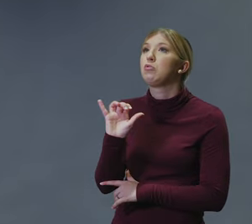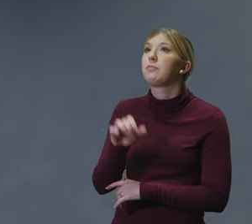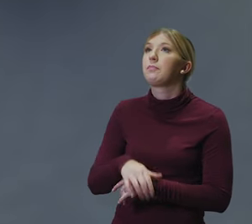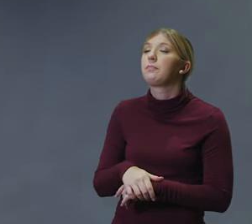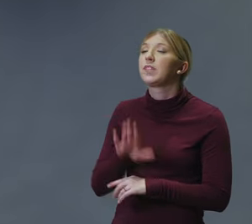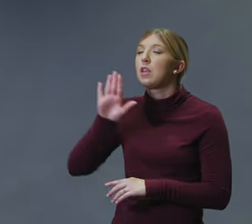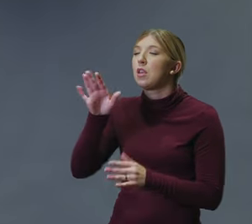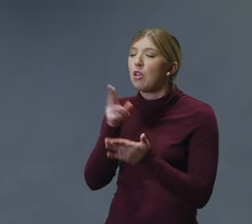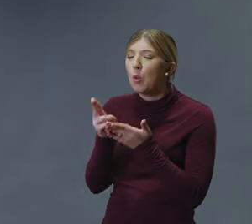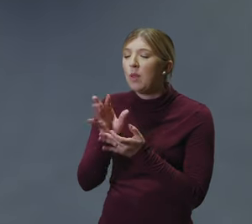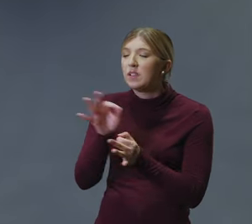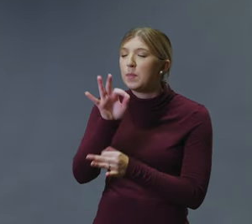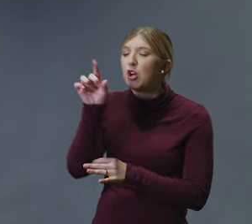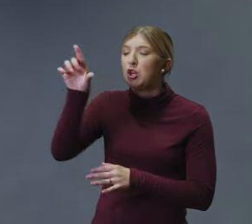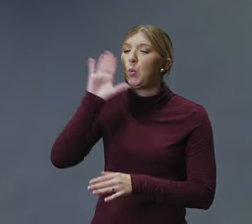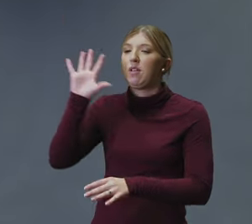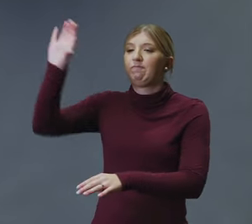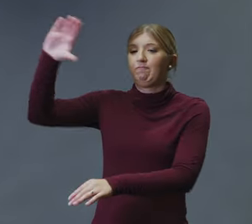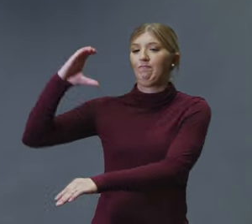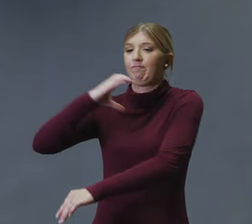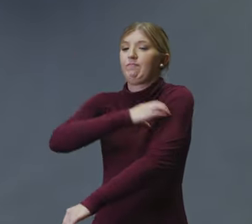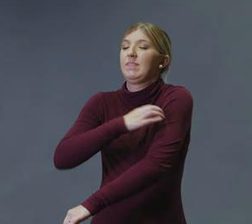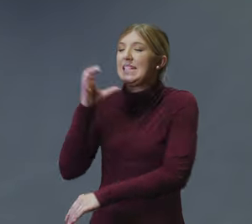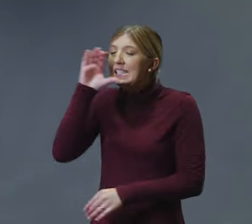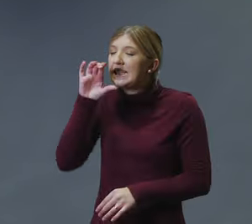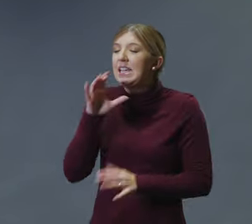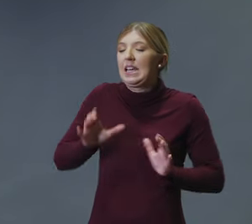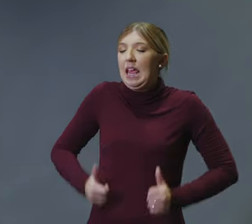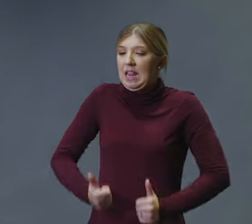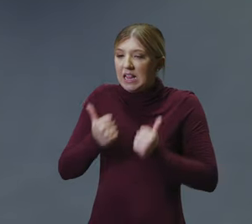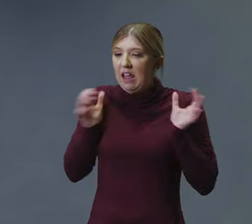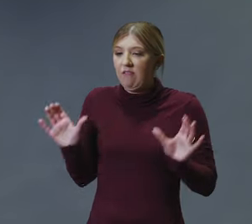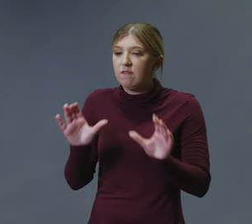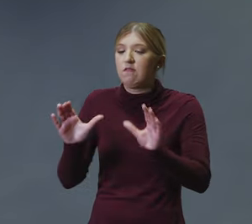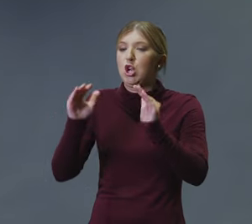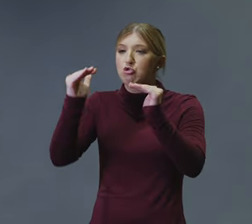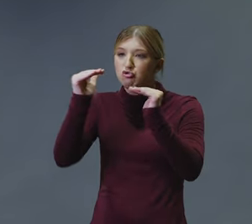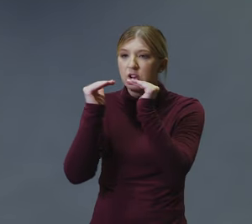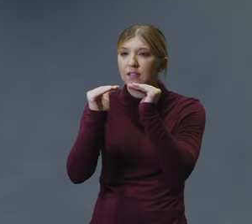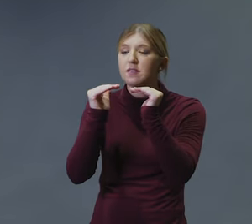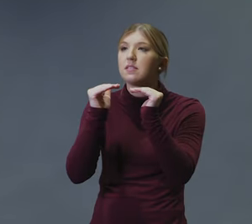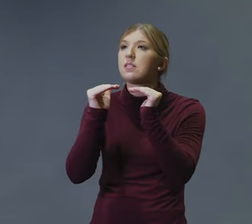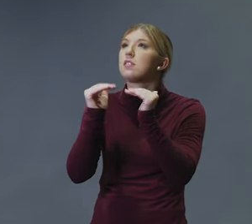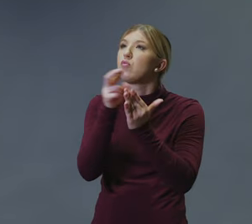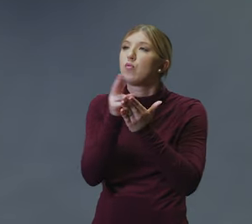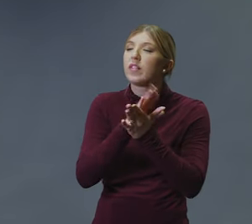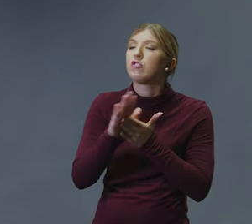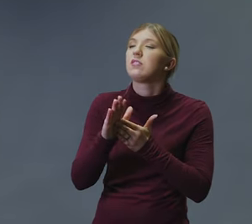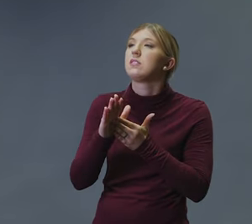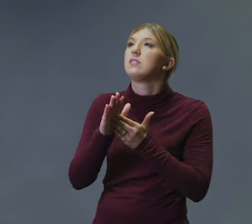through the power of your Holy Spirit, that you would empower us to seek you and live, that we would seek justice, that we would seek